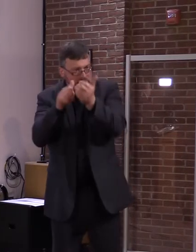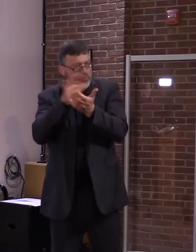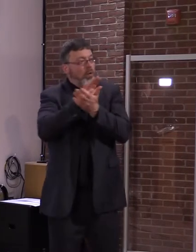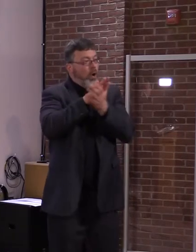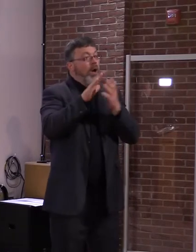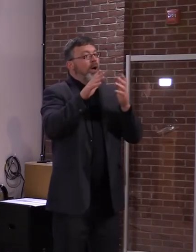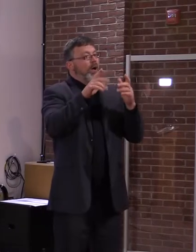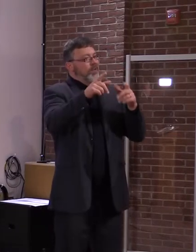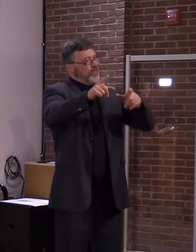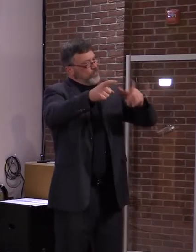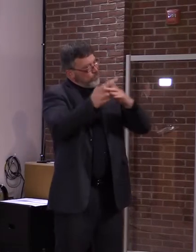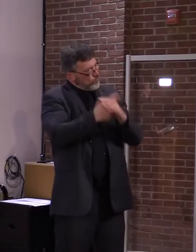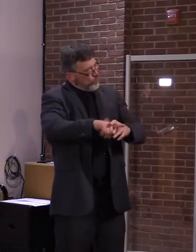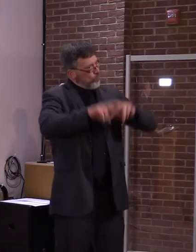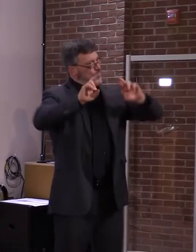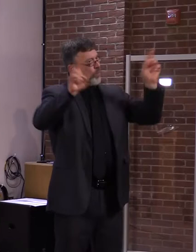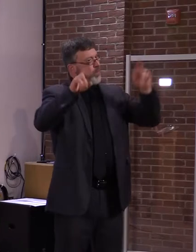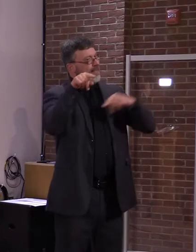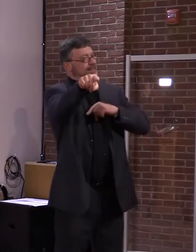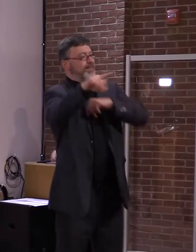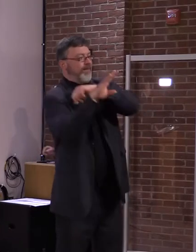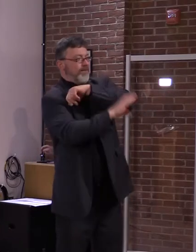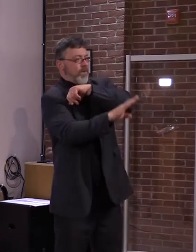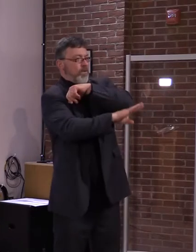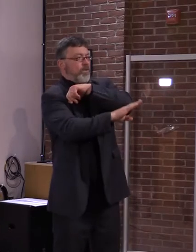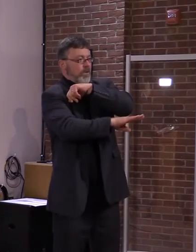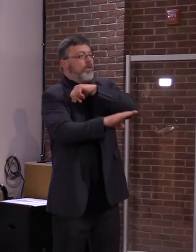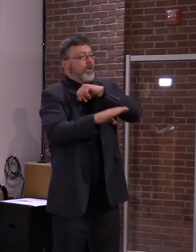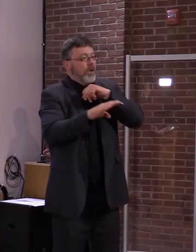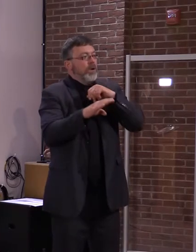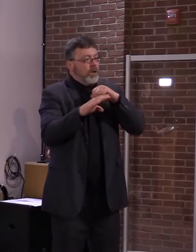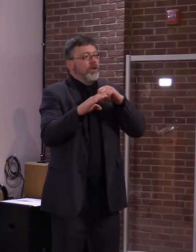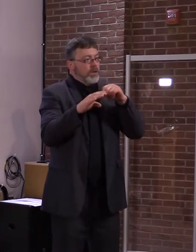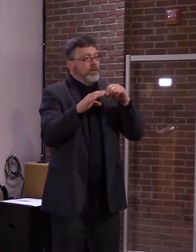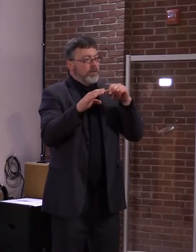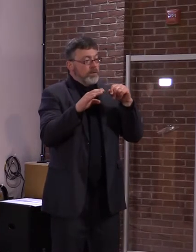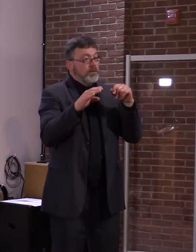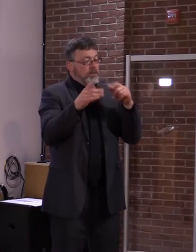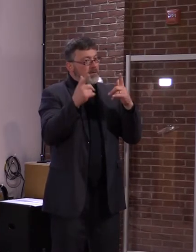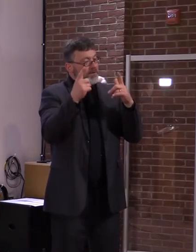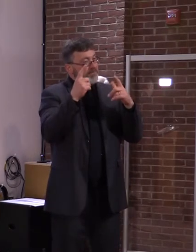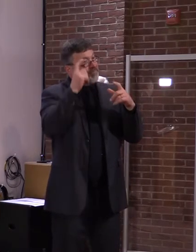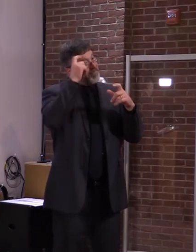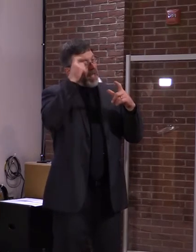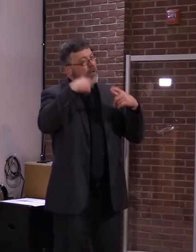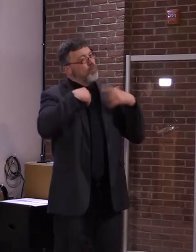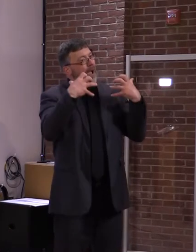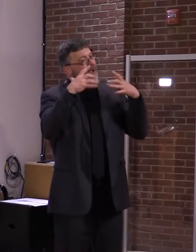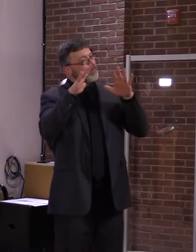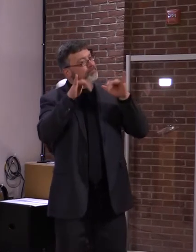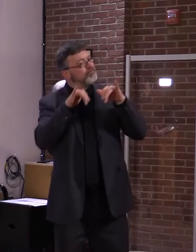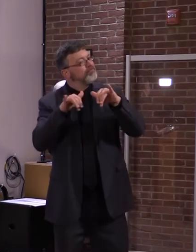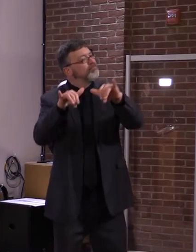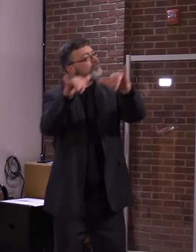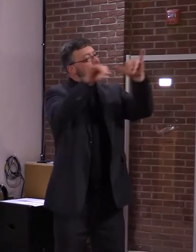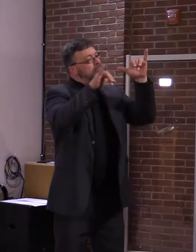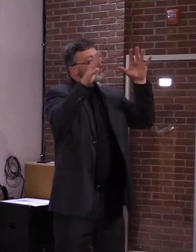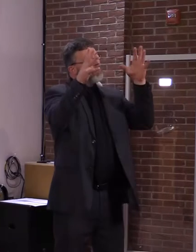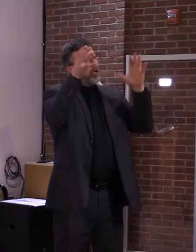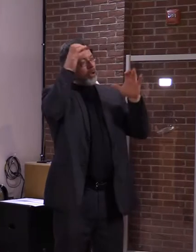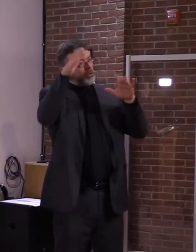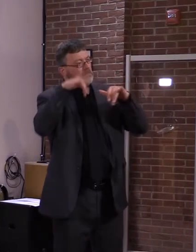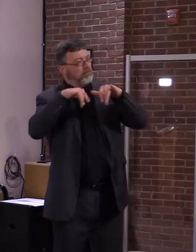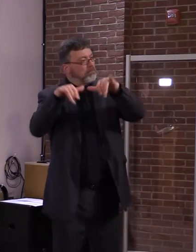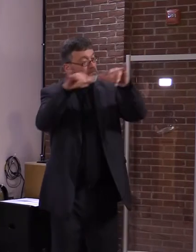we fall back on our existing regulations. So any proposal that districts want to bring forward, and we certainly would encourage that, we